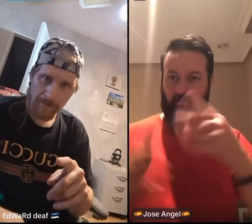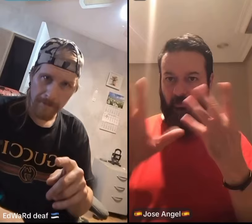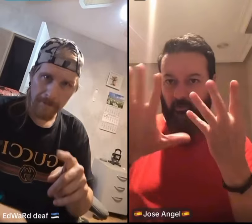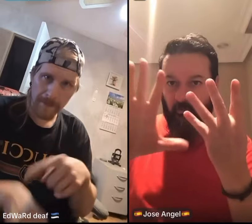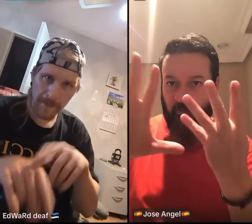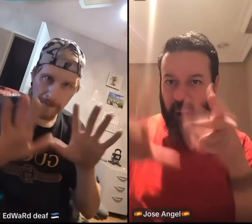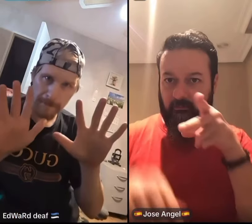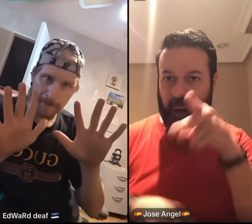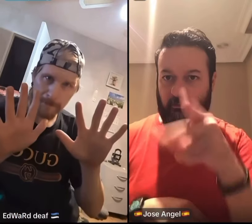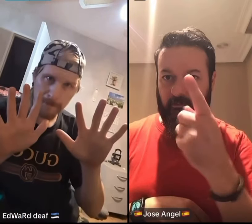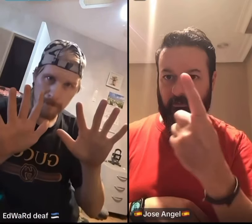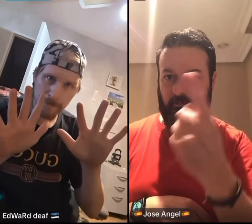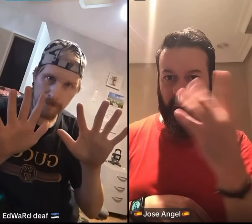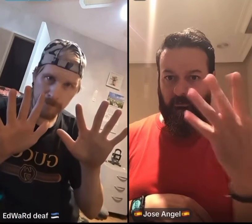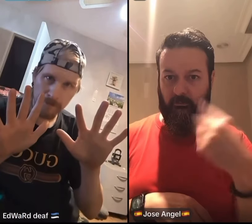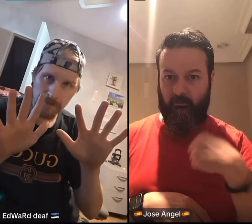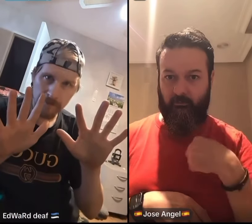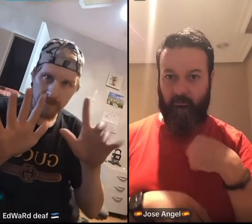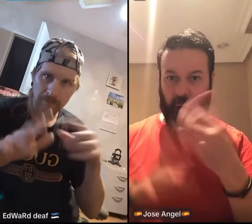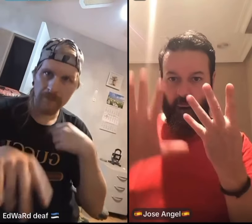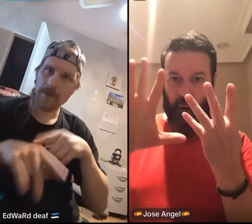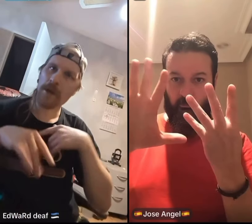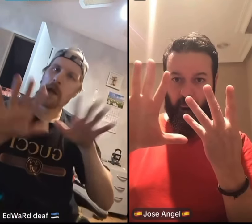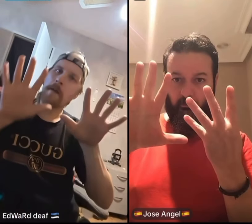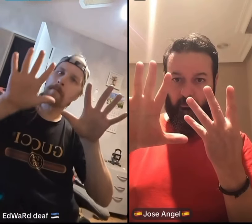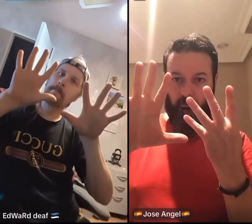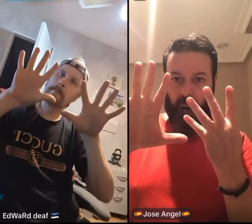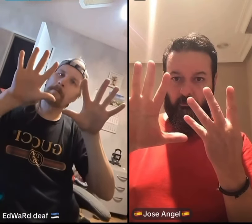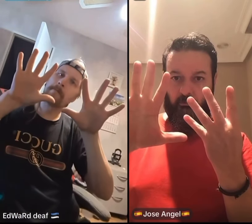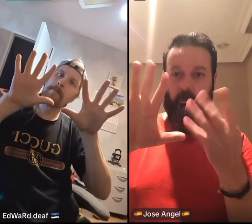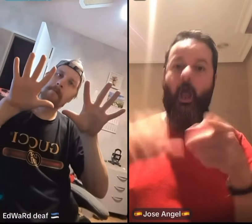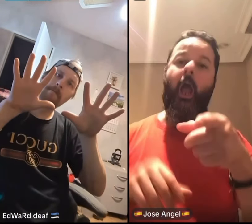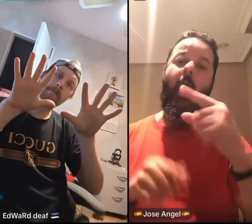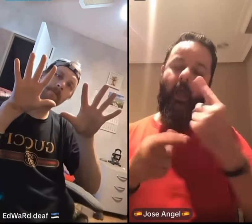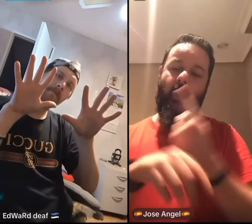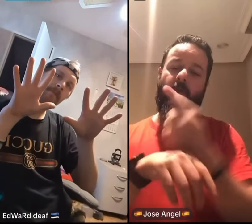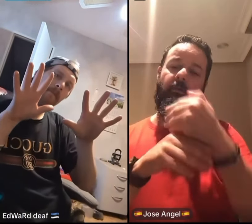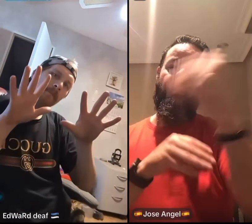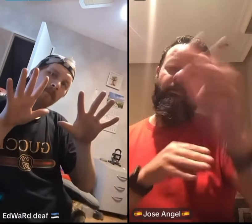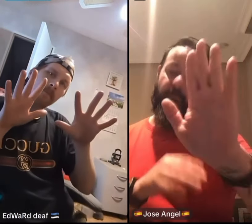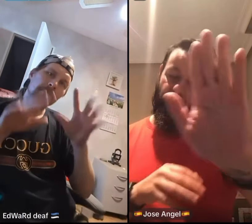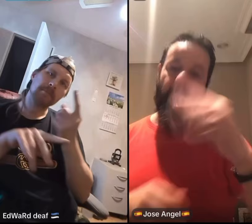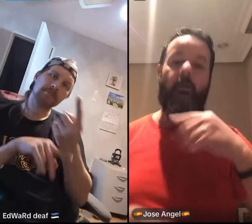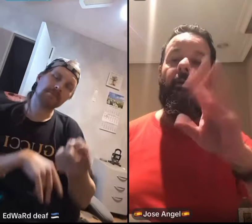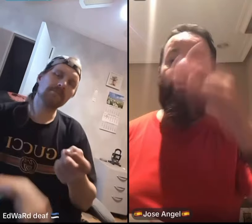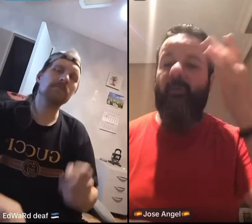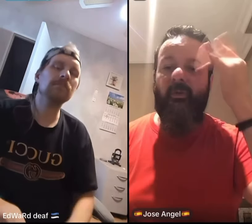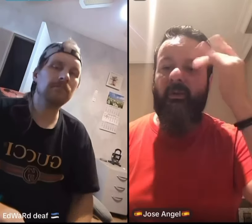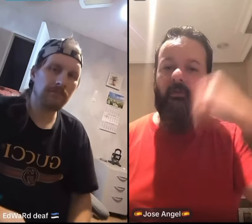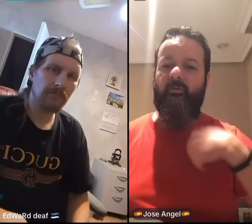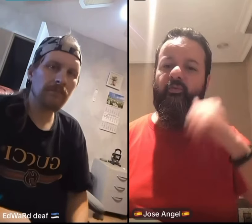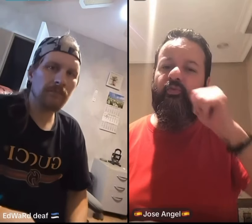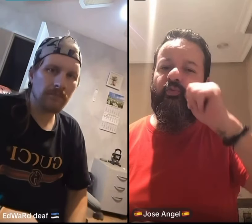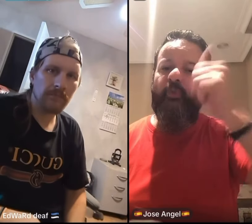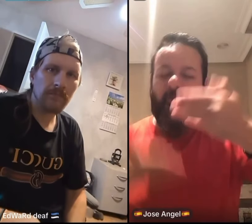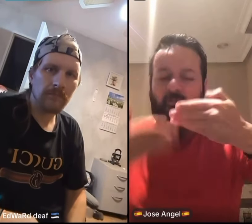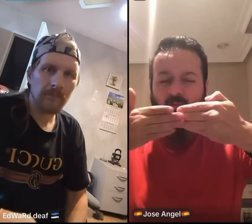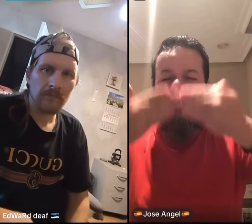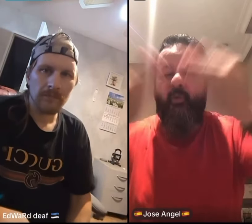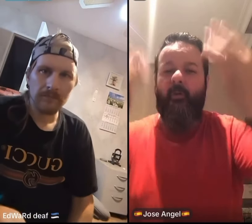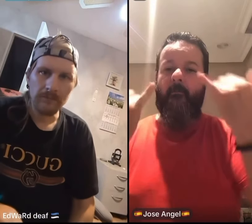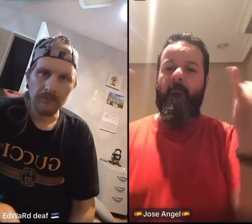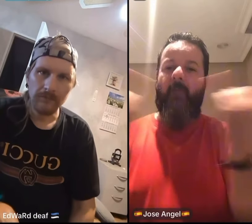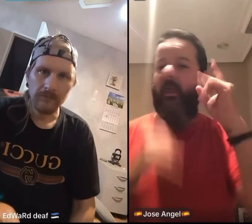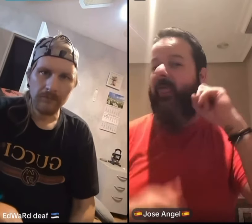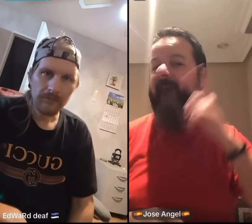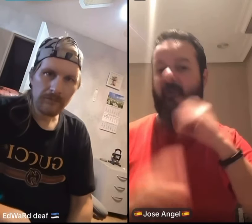Of course not. Then take a look for yourself and see what others wouldn't. You're going always be here to bail you out. The same goes for you. Yeah, doctor.